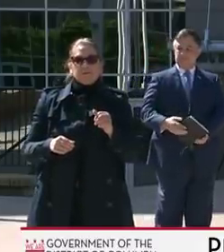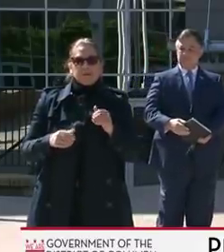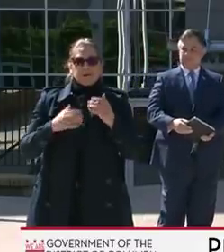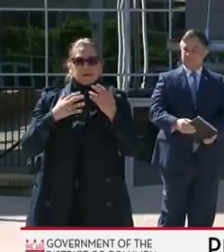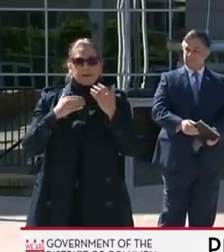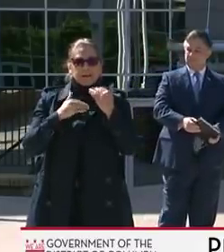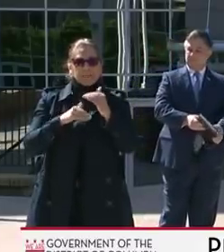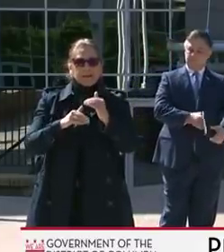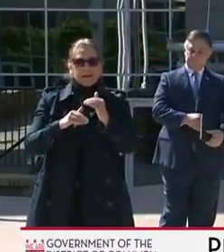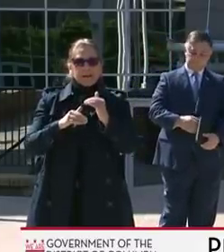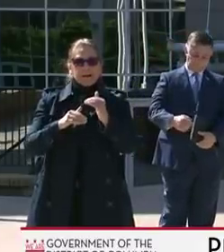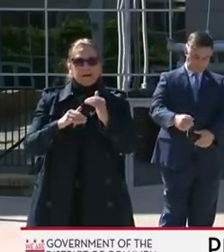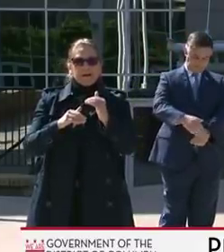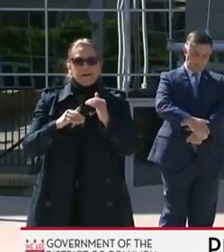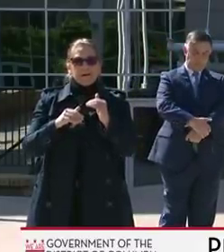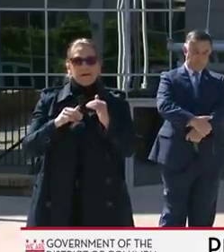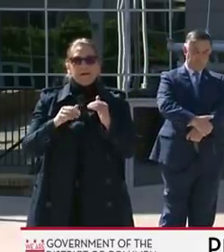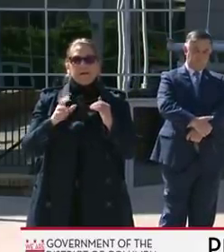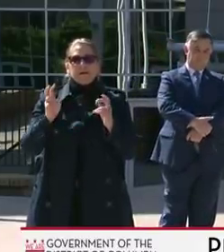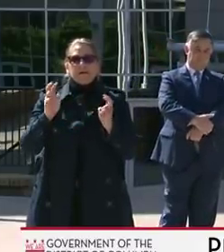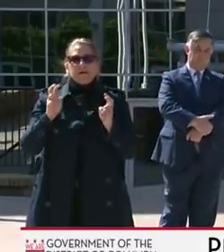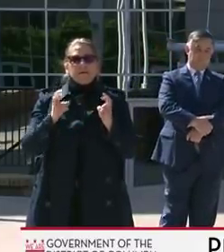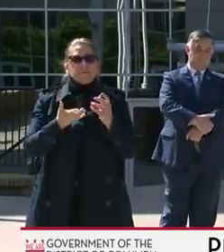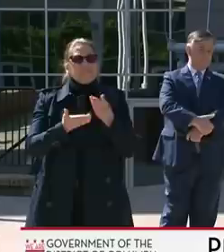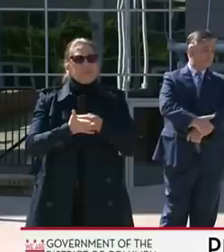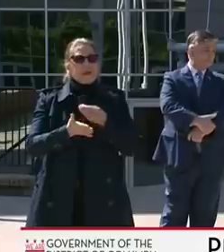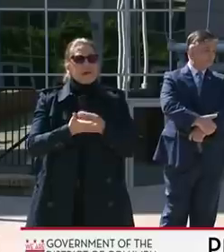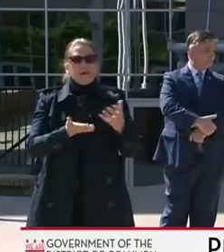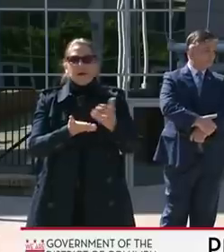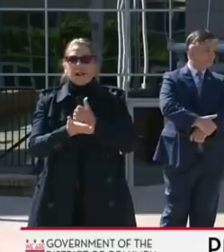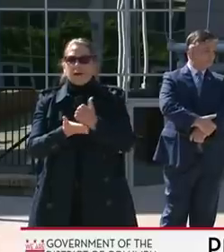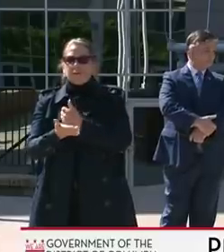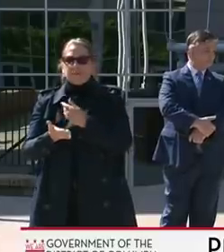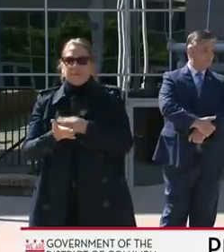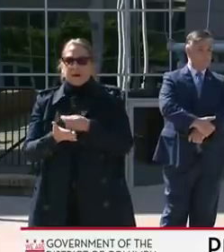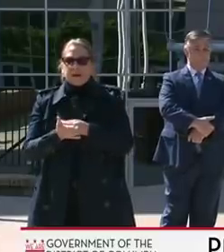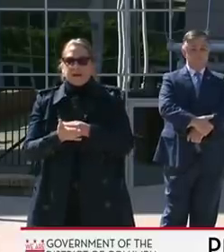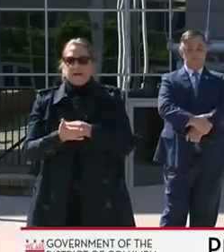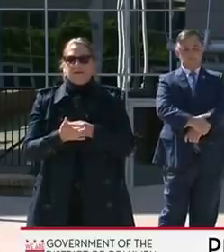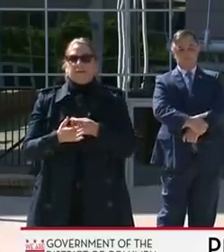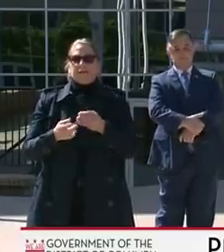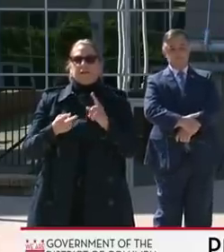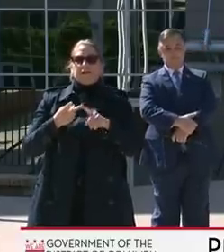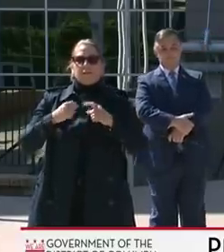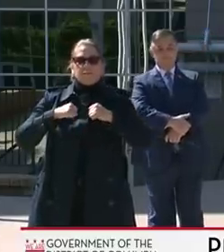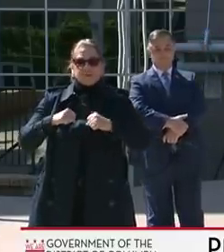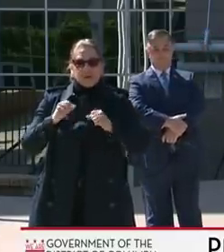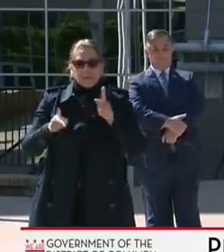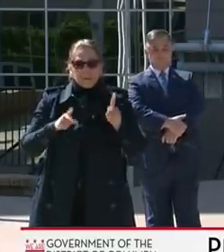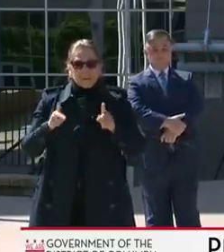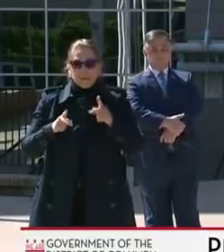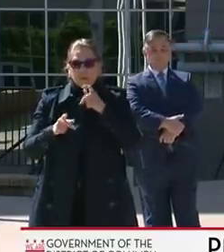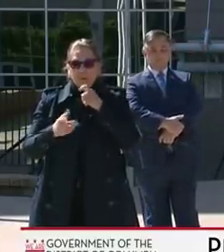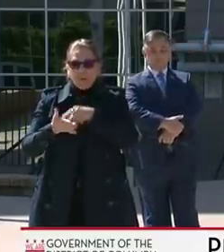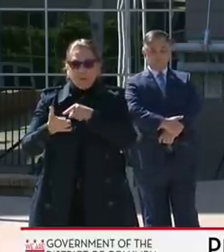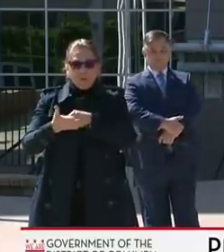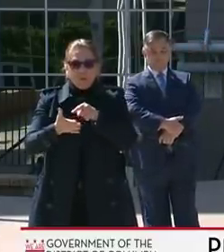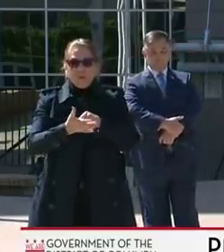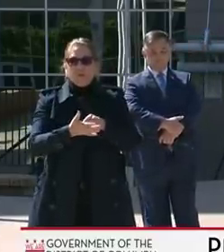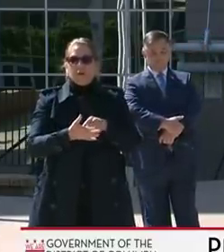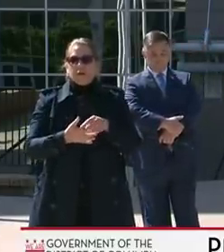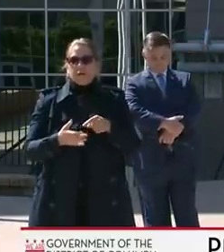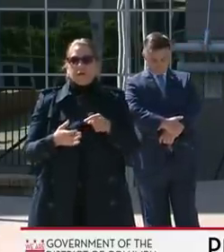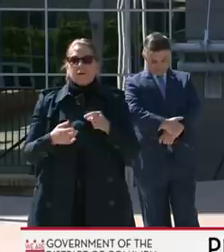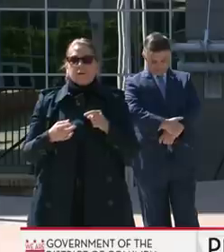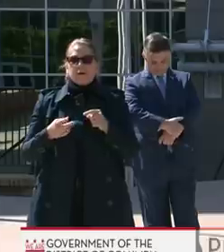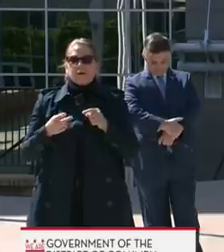made. That's concerning consumer protections in the bill. There is in this legislation a rent